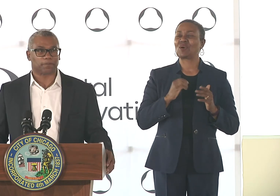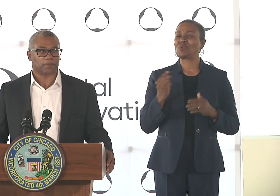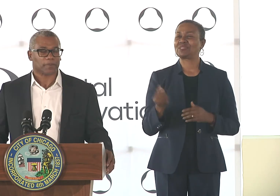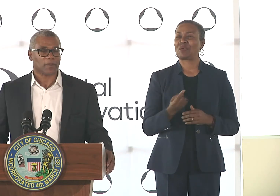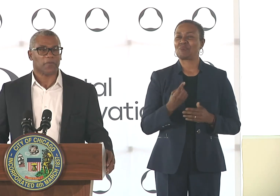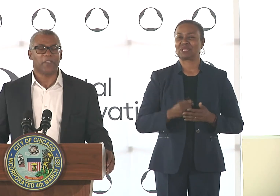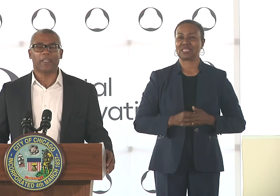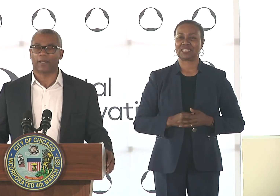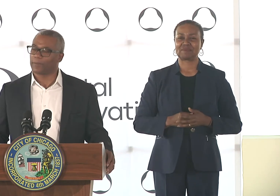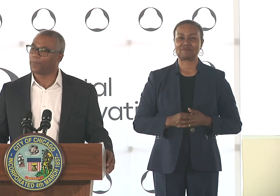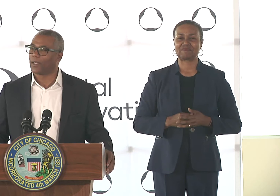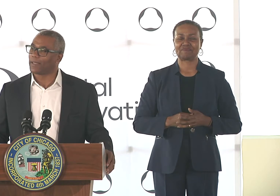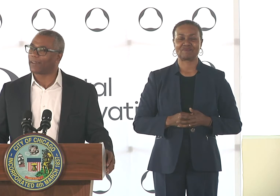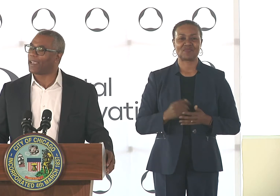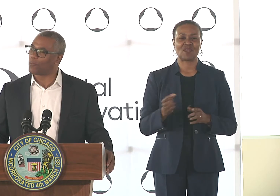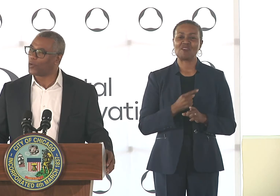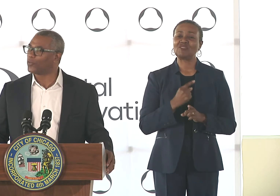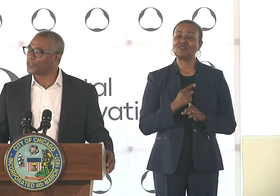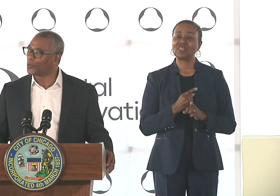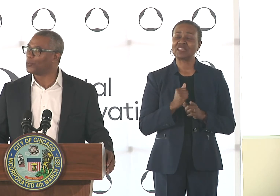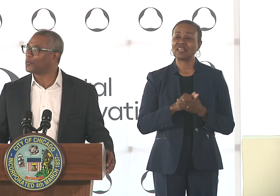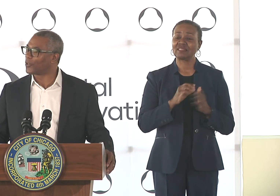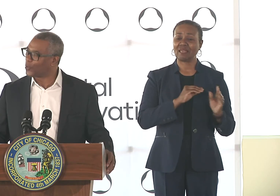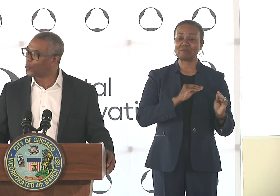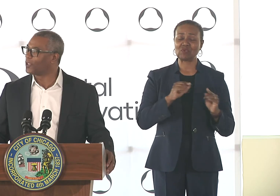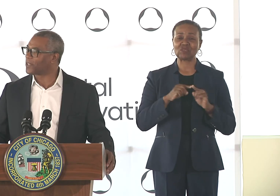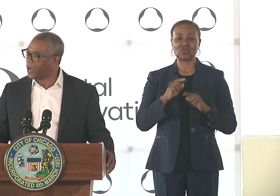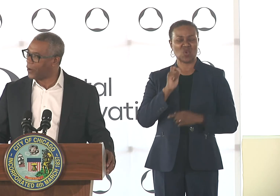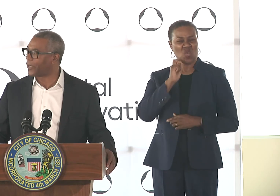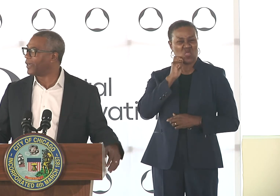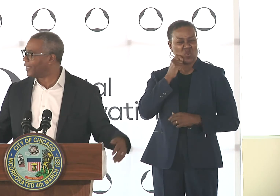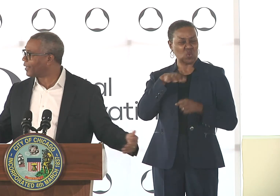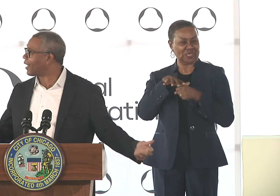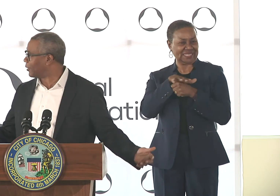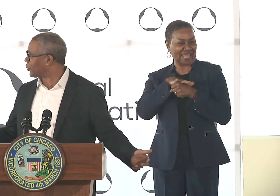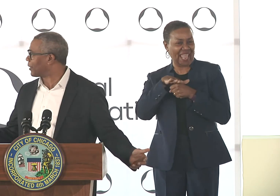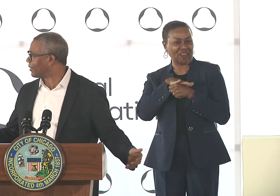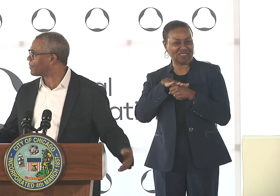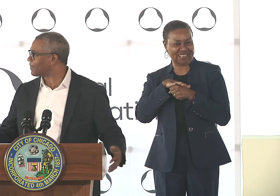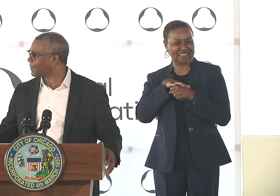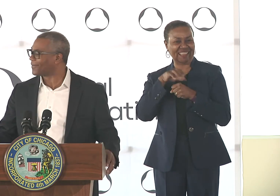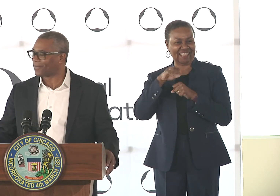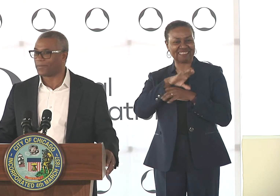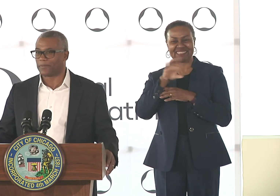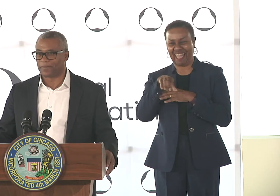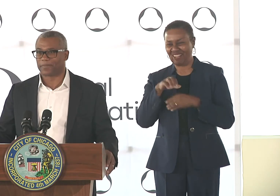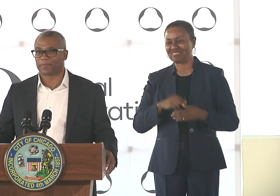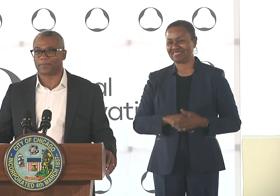only fitting that they move to the coolest area in the country.